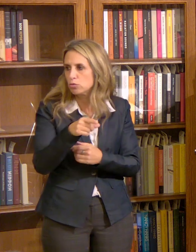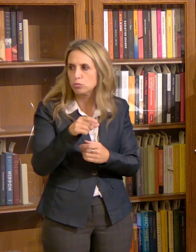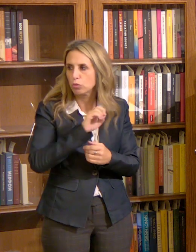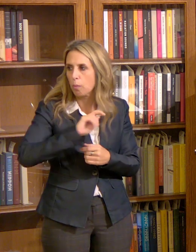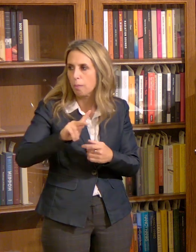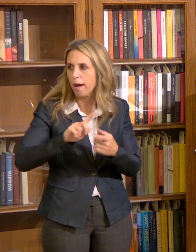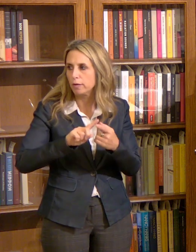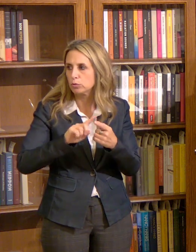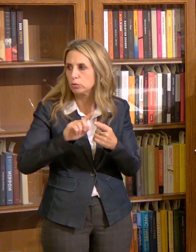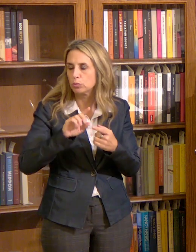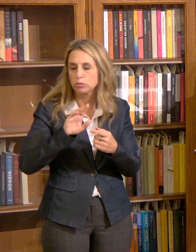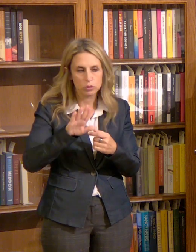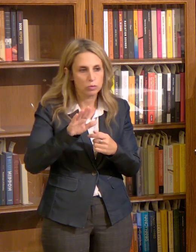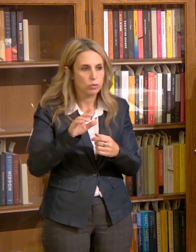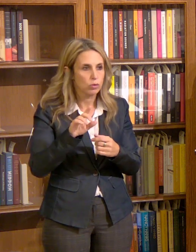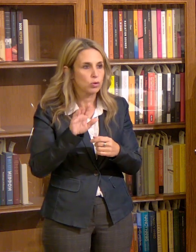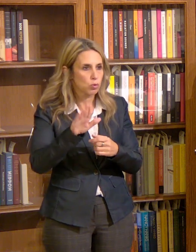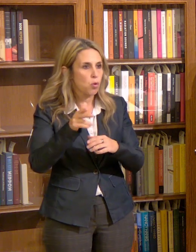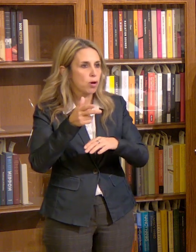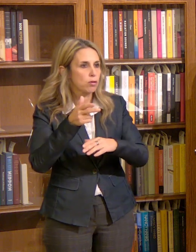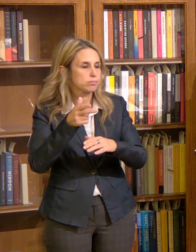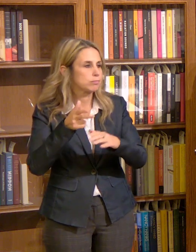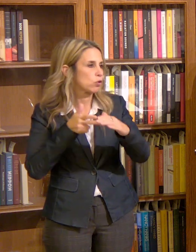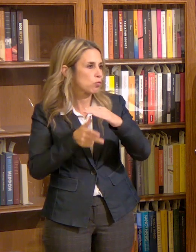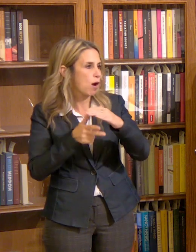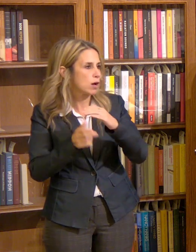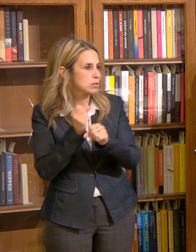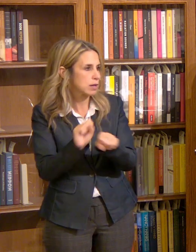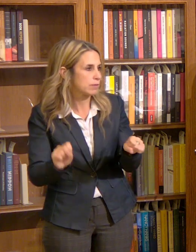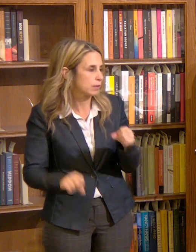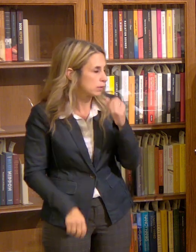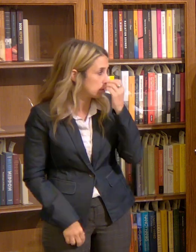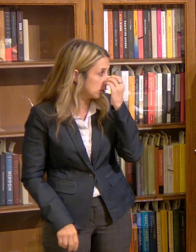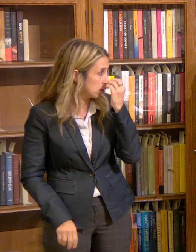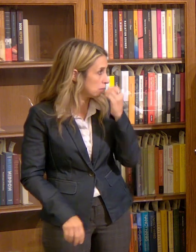back to the Science Drive garage safely